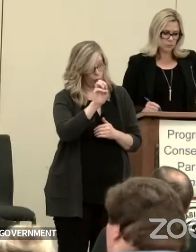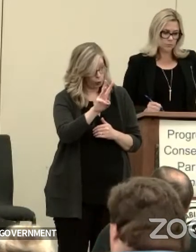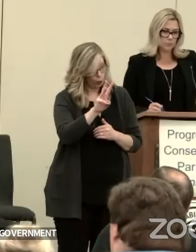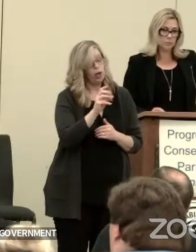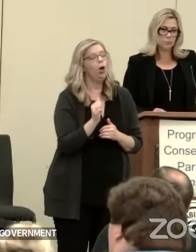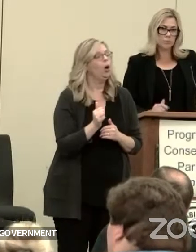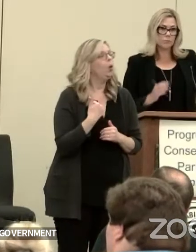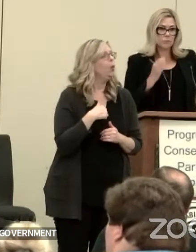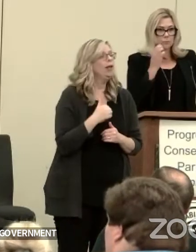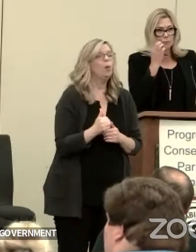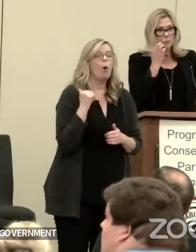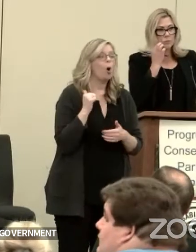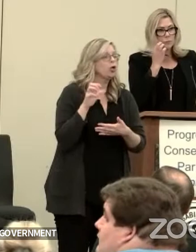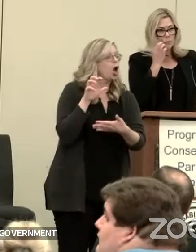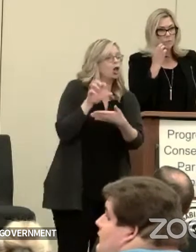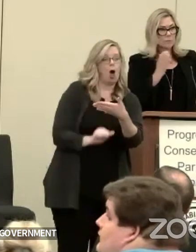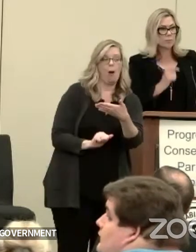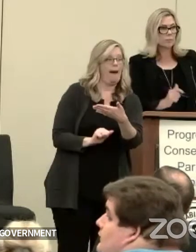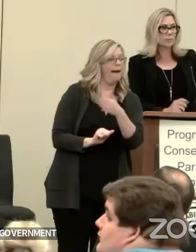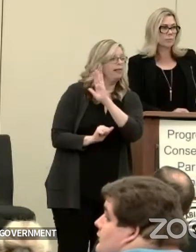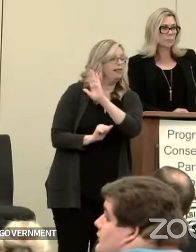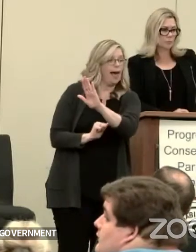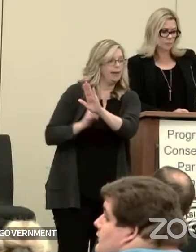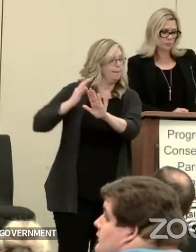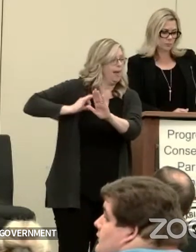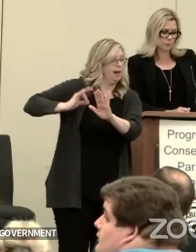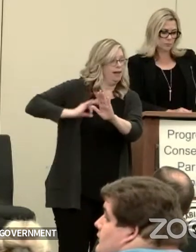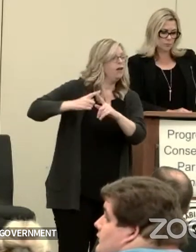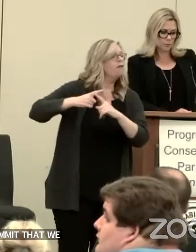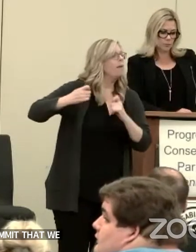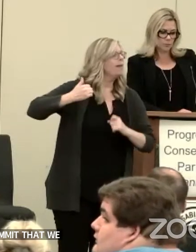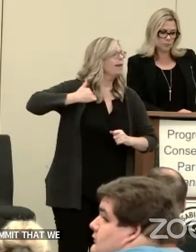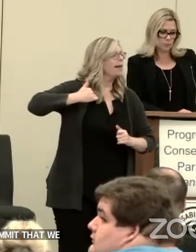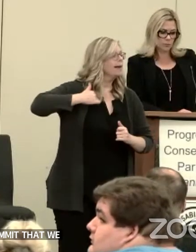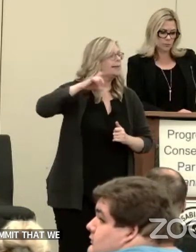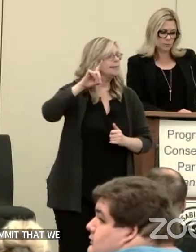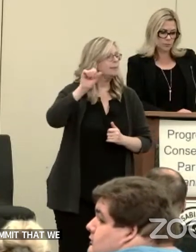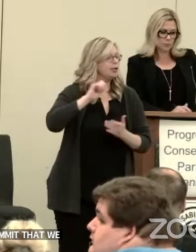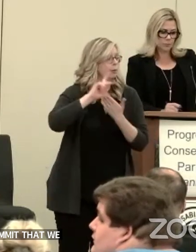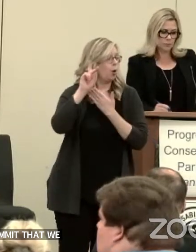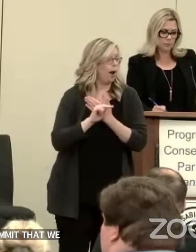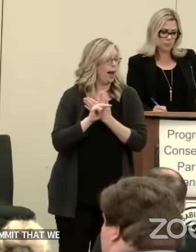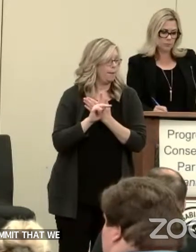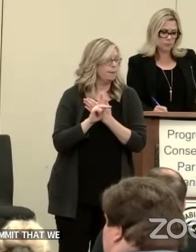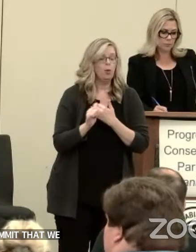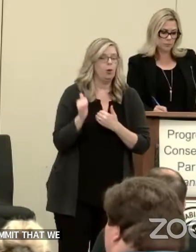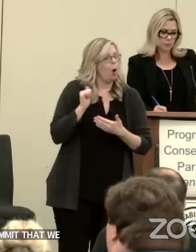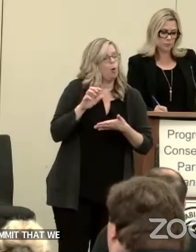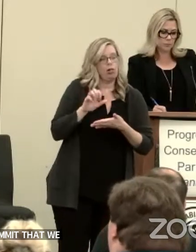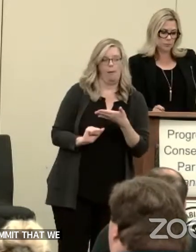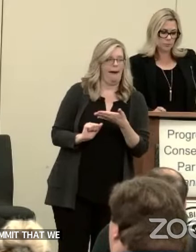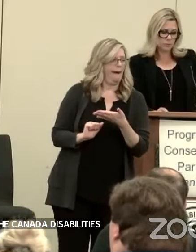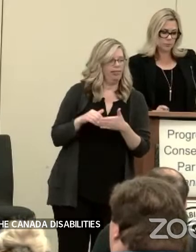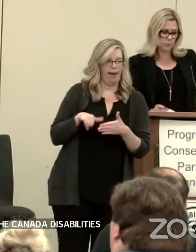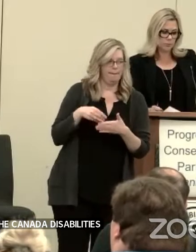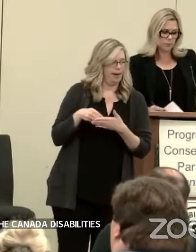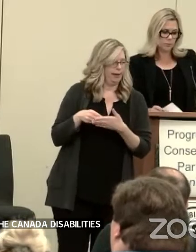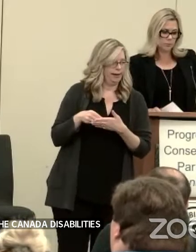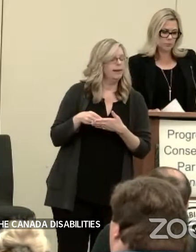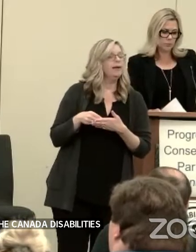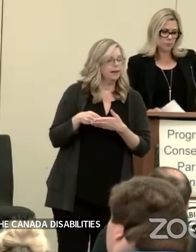back the benefits of the Canada Disabilities Program. I want to ensure that. And as well, we are